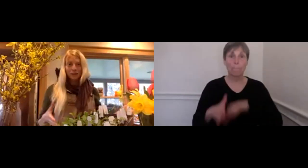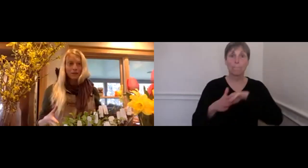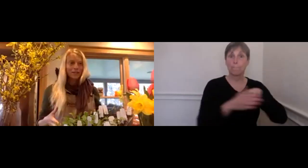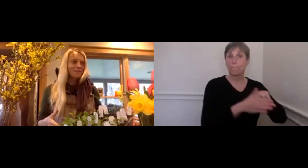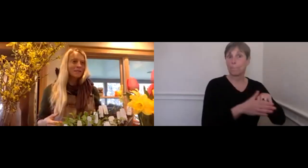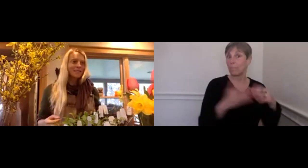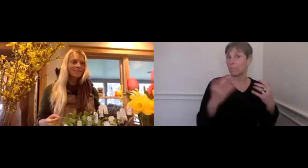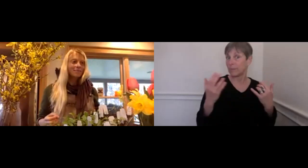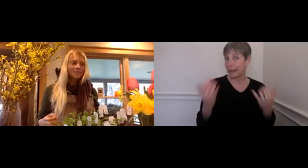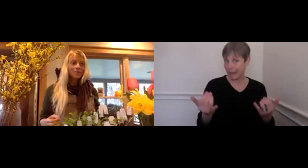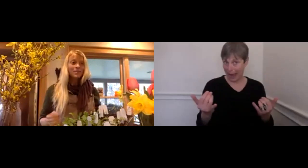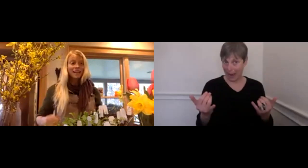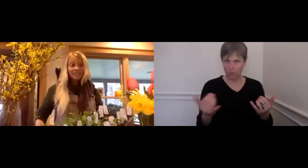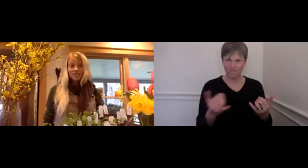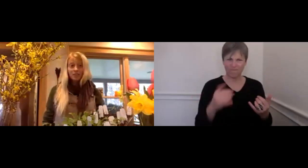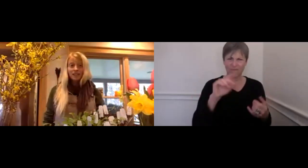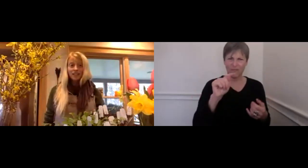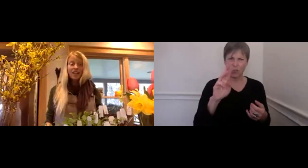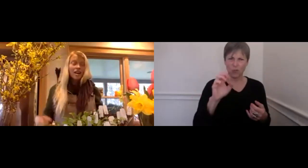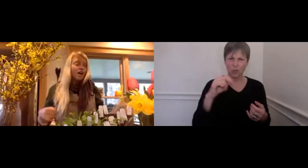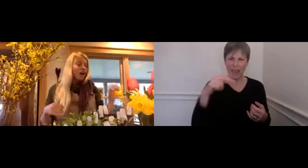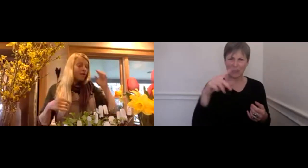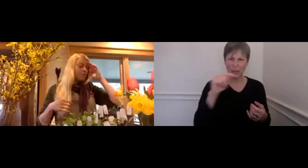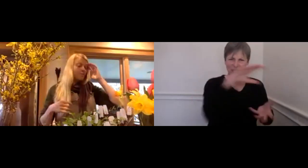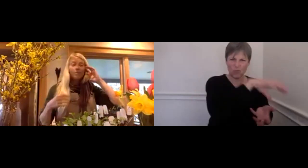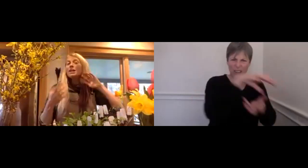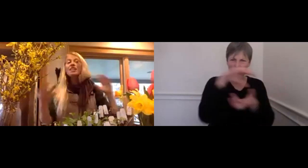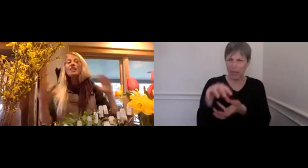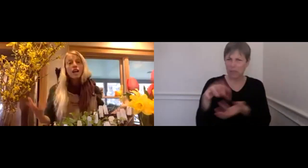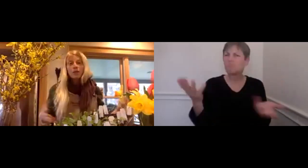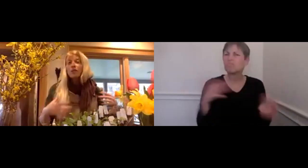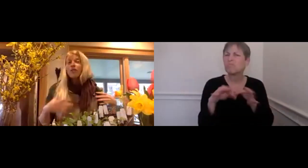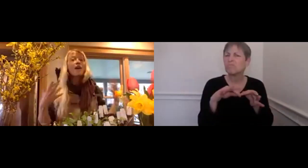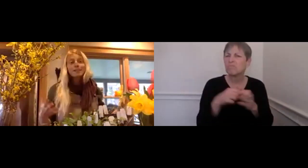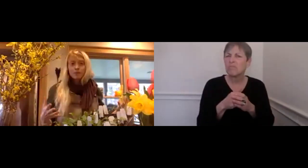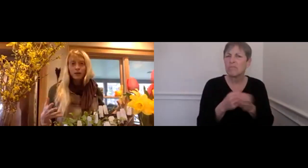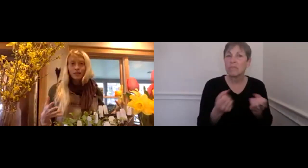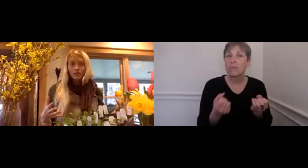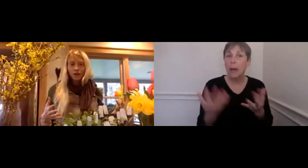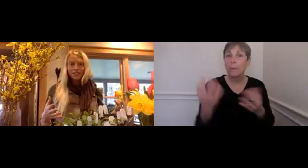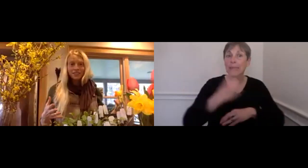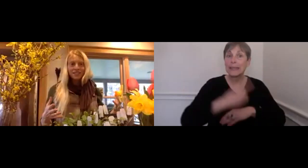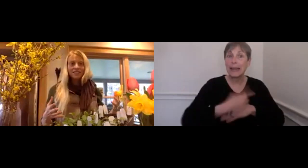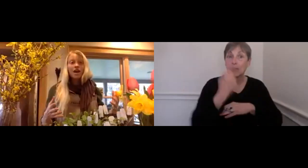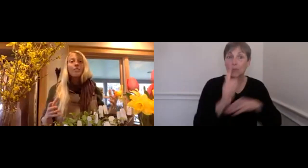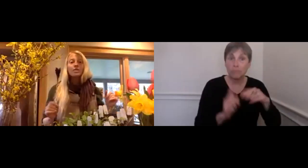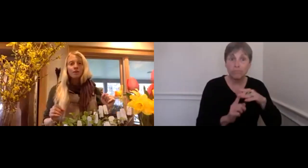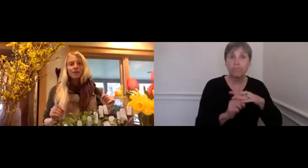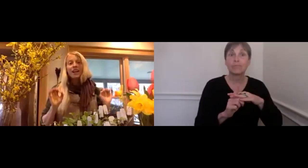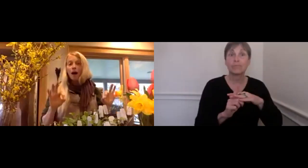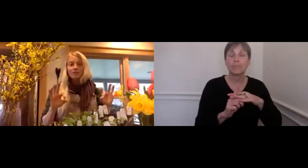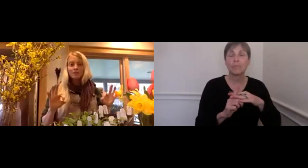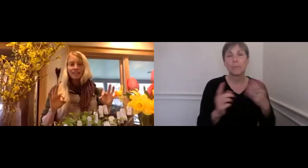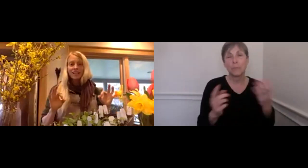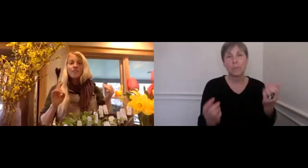this transplanting business. So days to germination, in general, the vast majority of garden seeds will